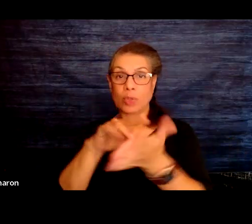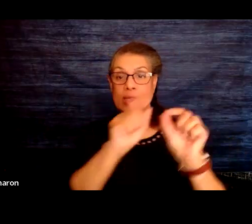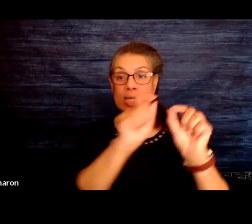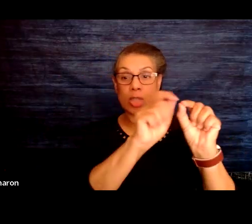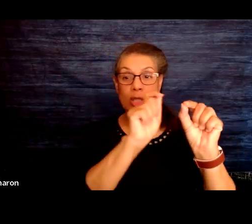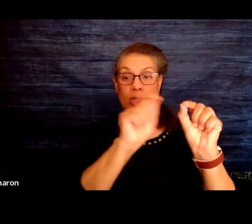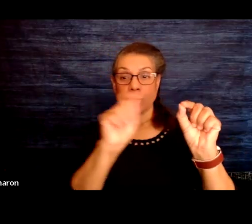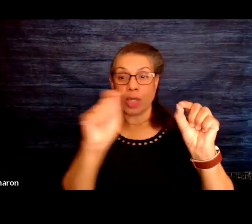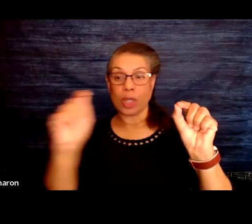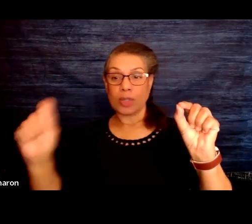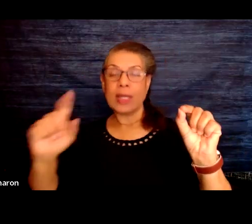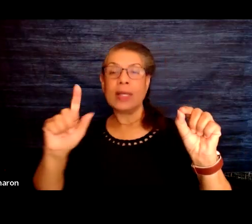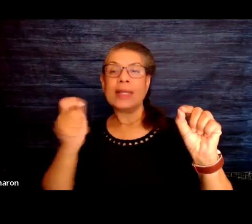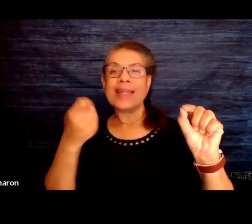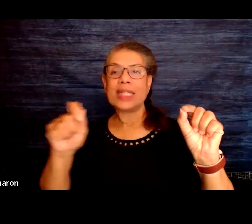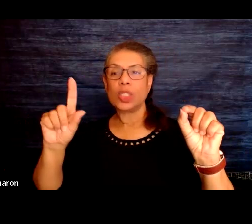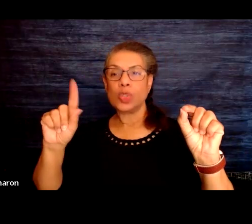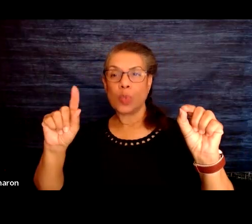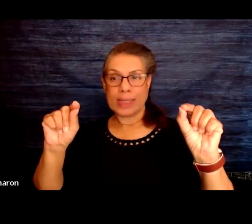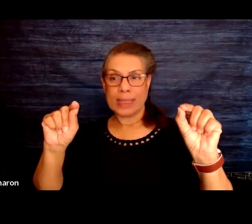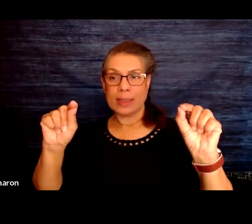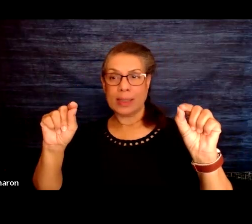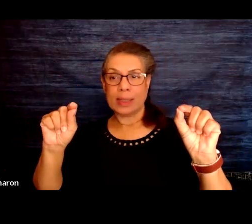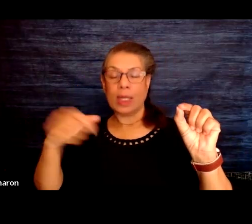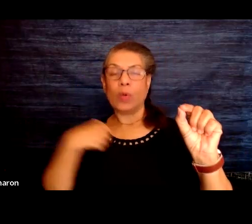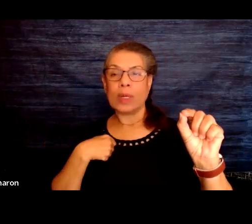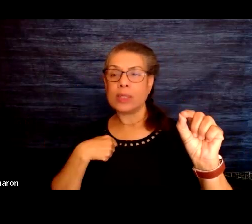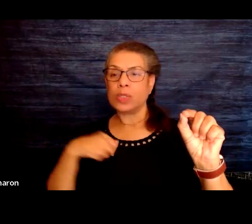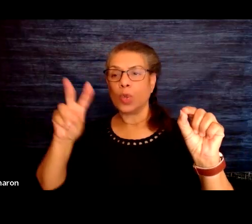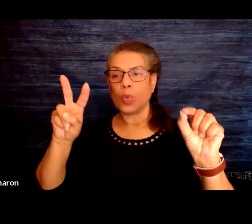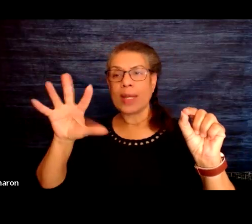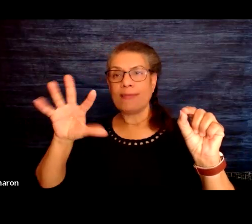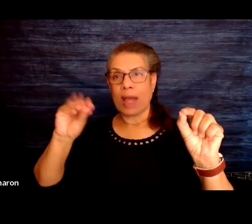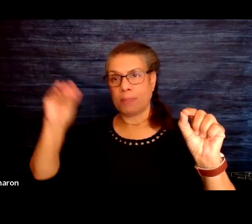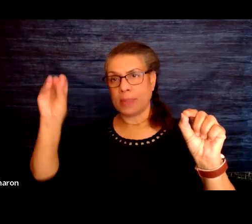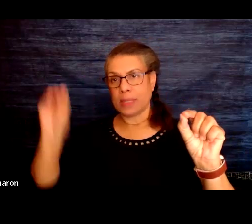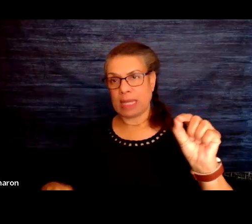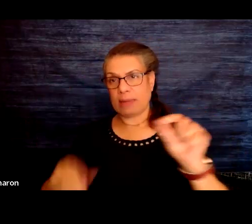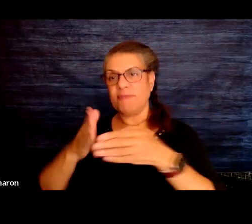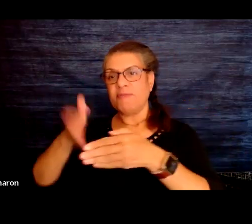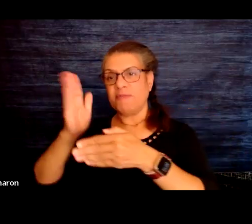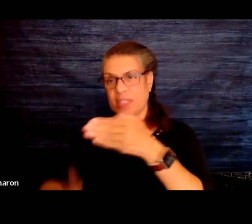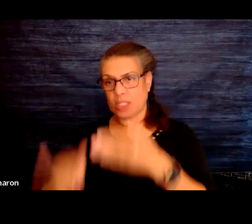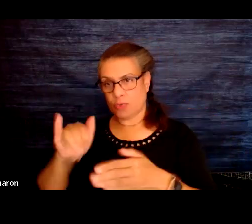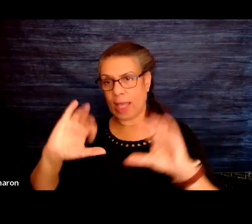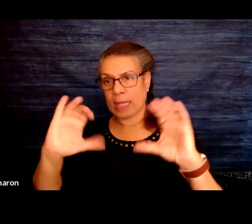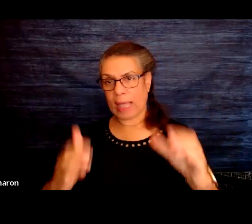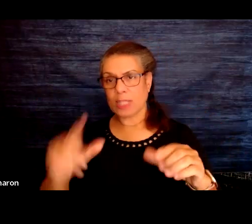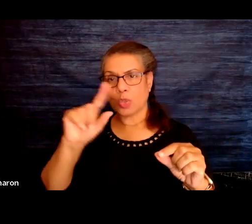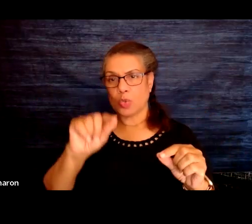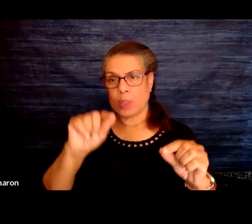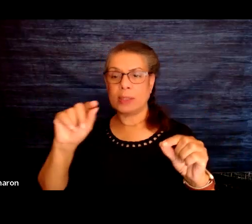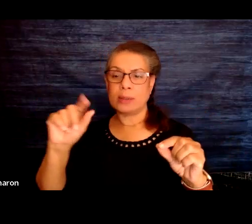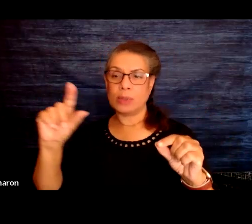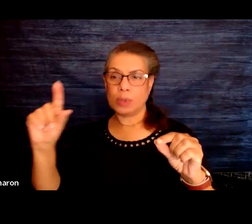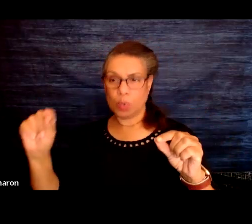the 1920 school year, was a 25% completion rate for that class, up to our most recent